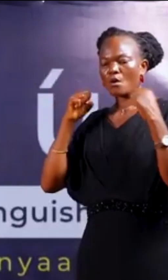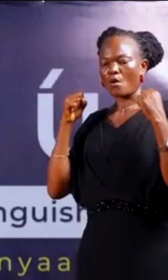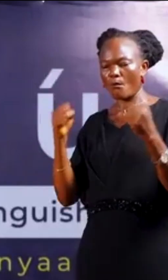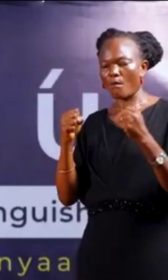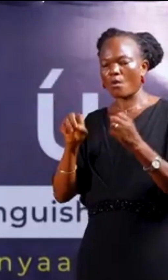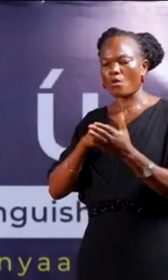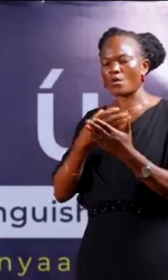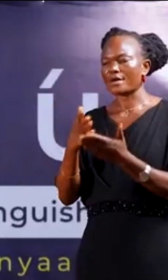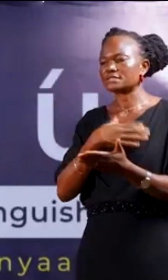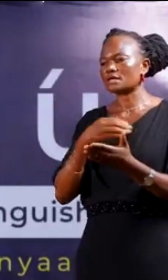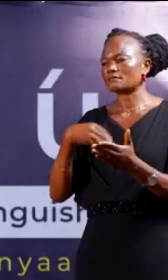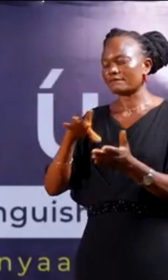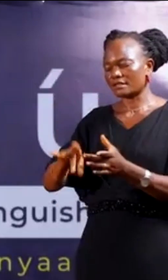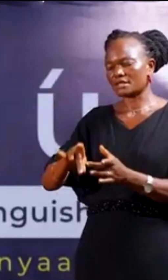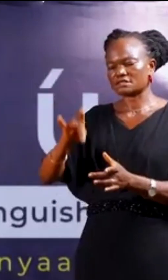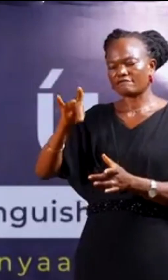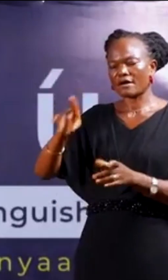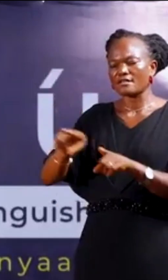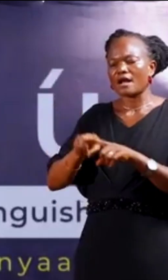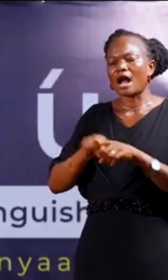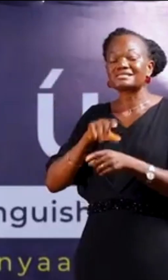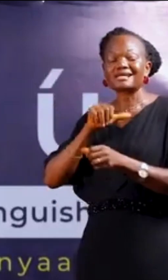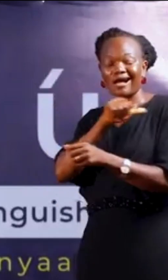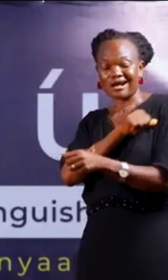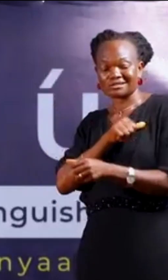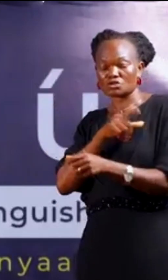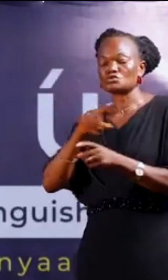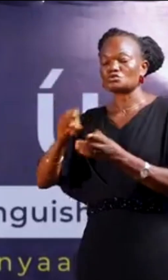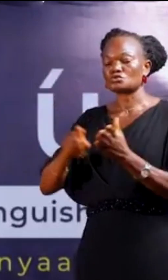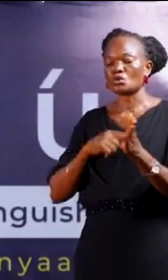or what Fisher has identified as attitude